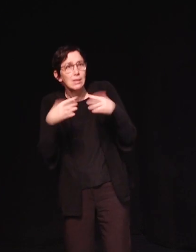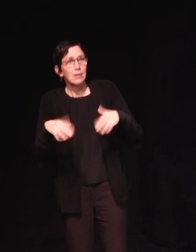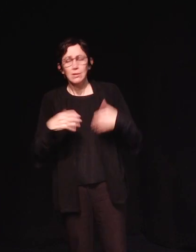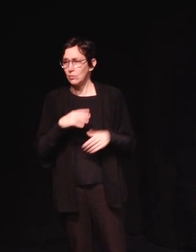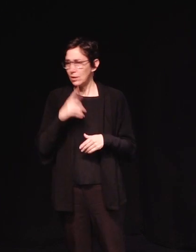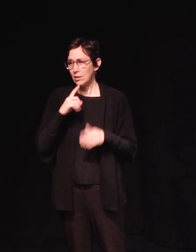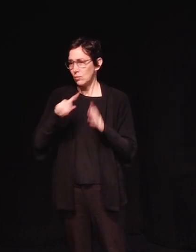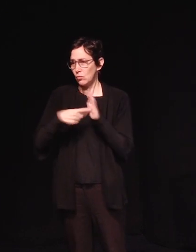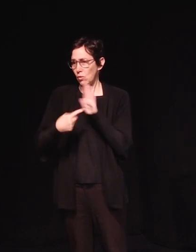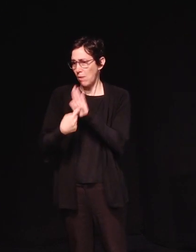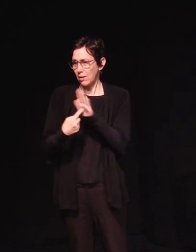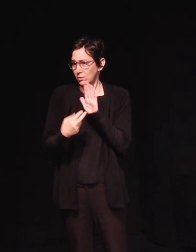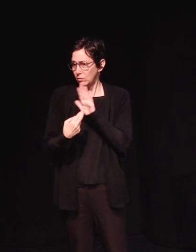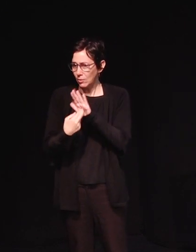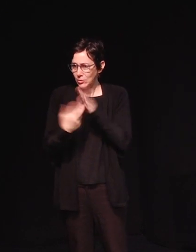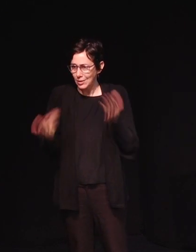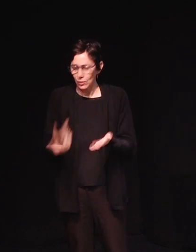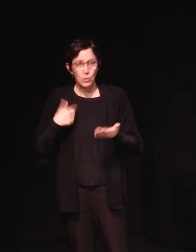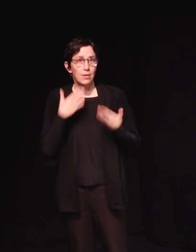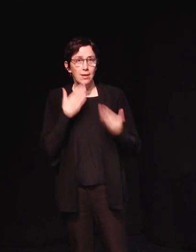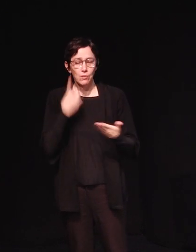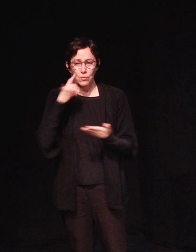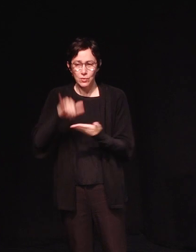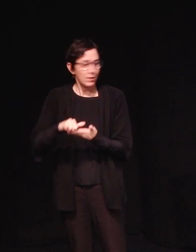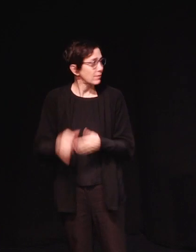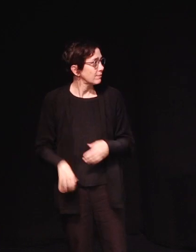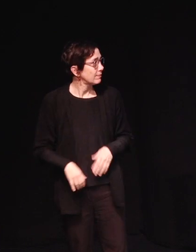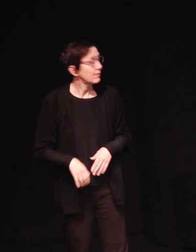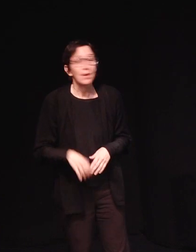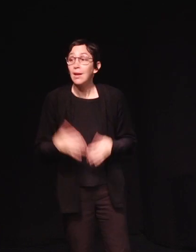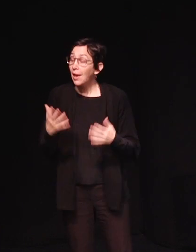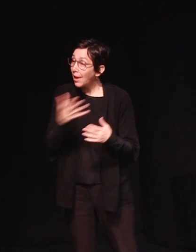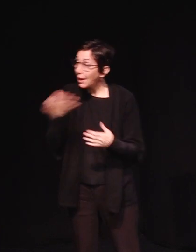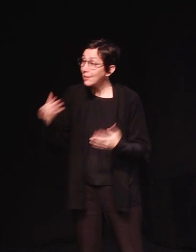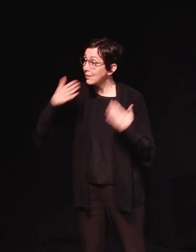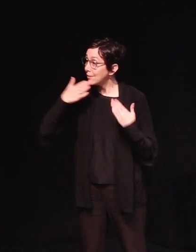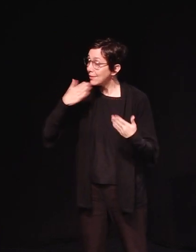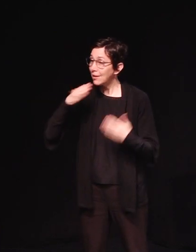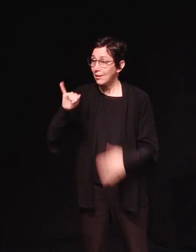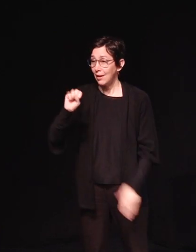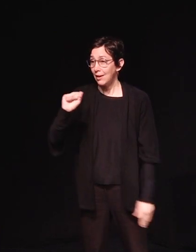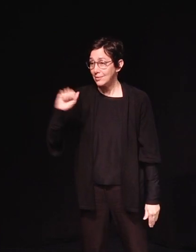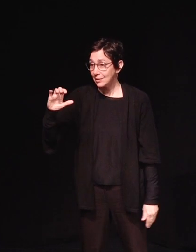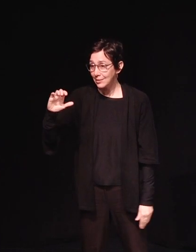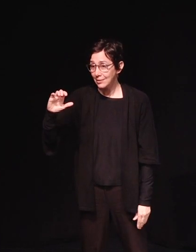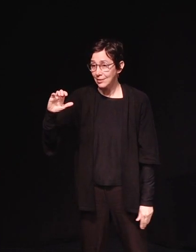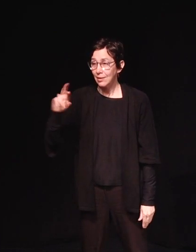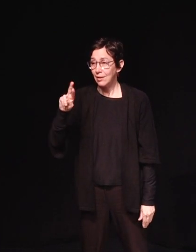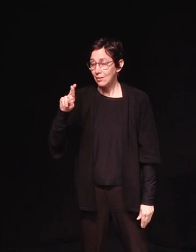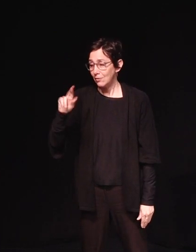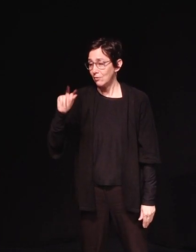that. Yes, and we want to express our thanks to Isaac,